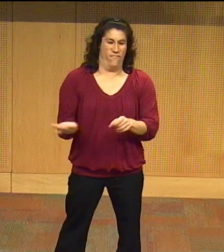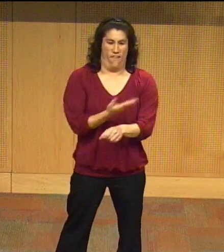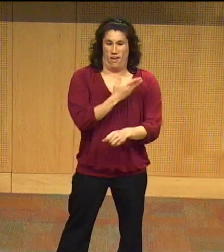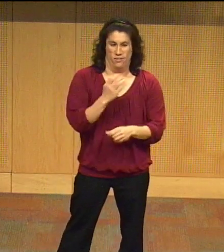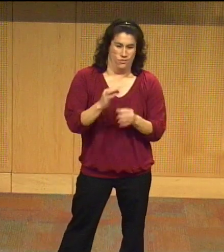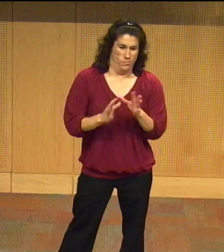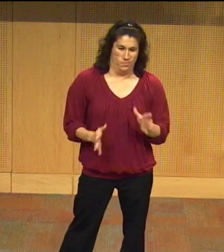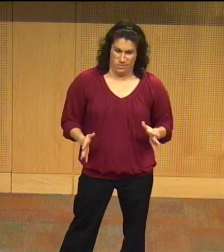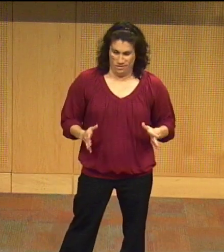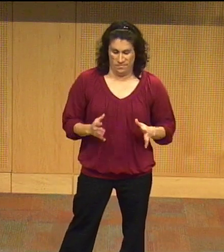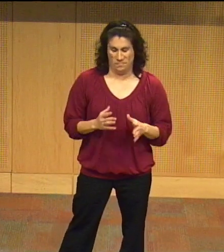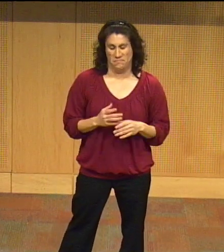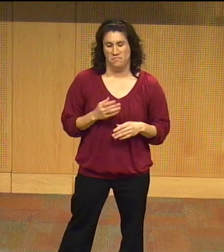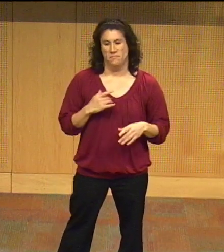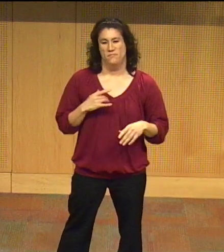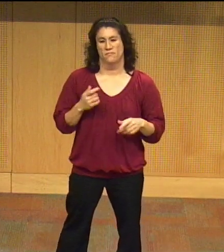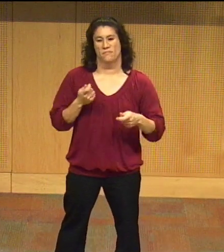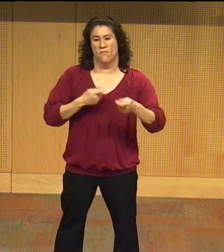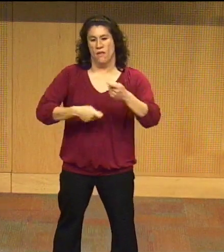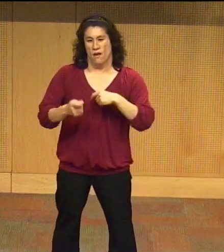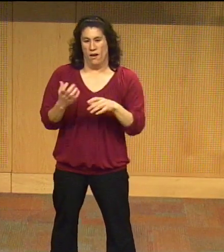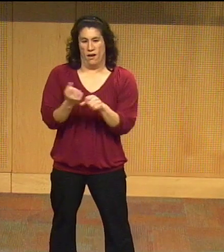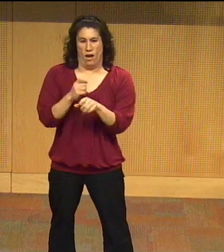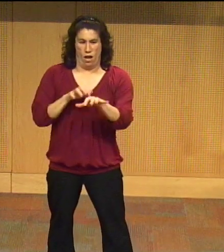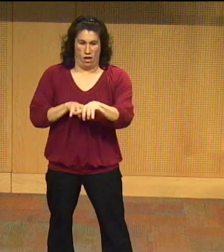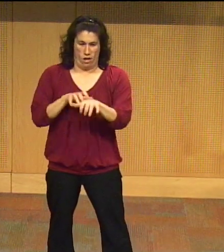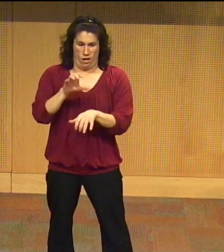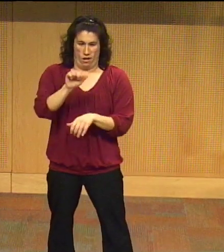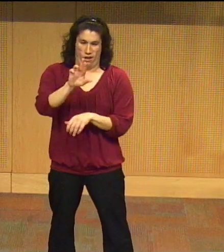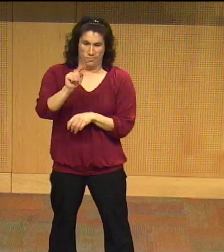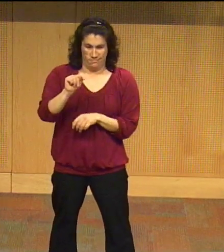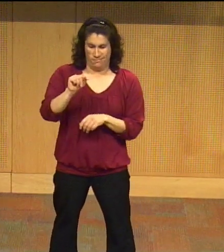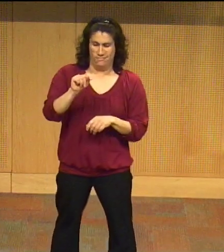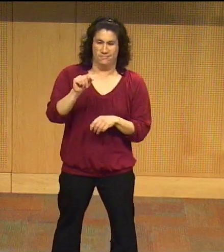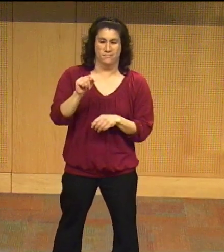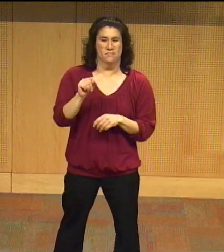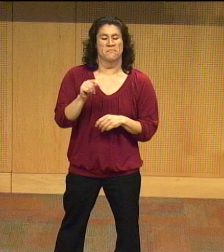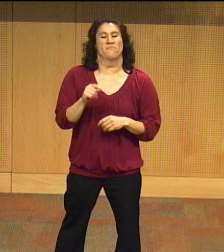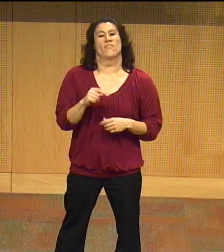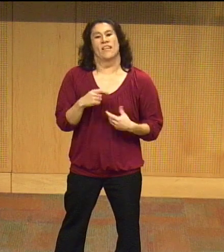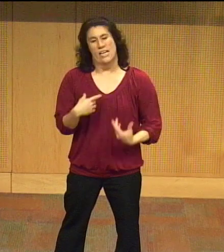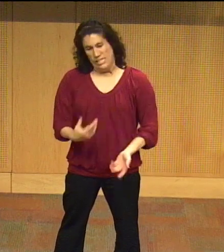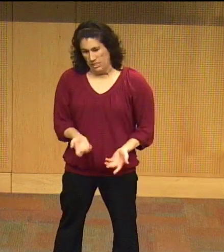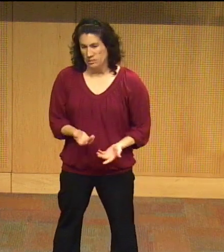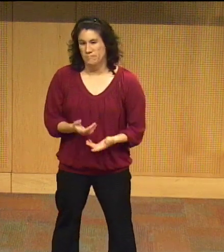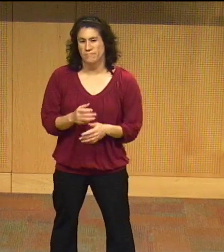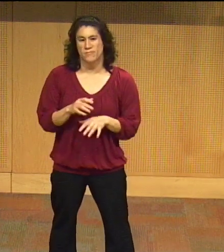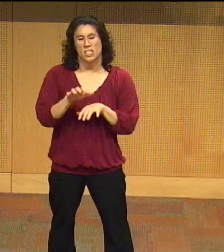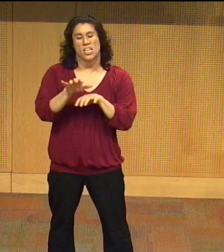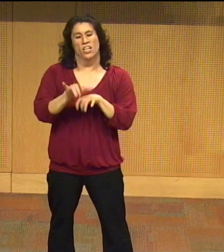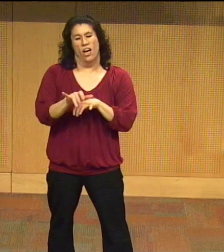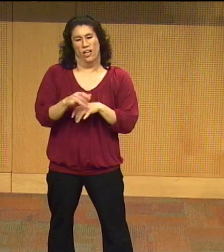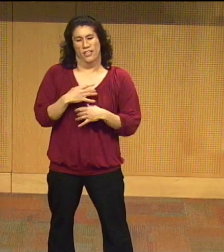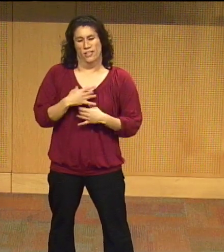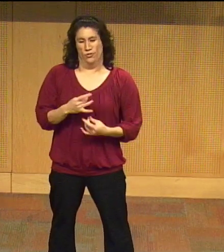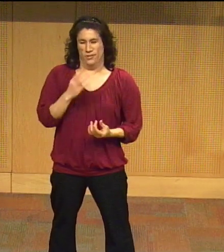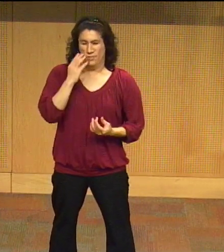forth and negotiate with the interpreters, I ended up having to fire them because it wasn't working out. And instead I got CART services.